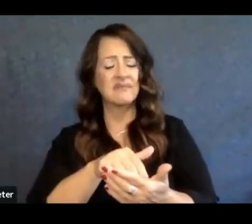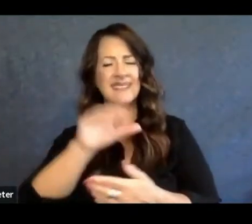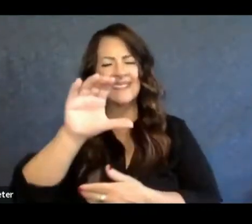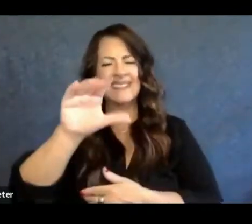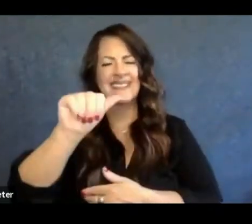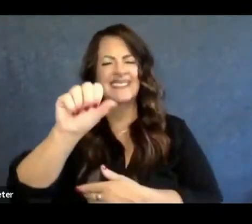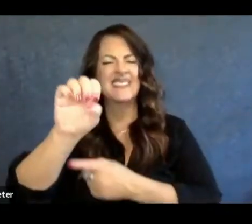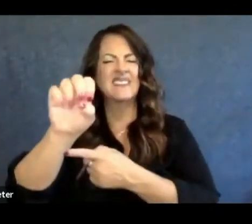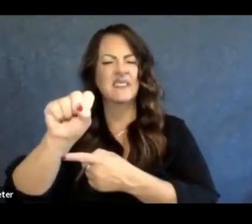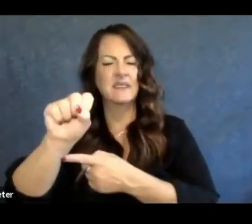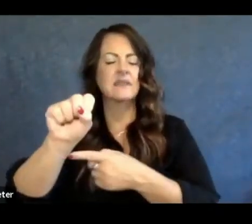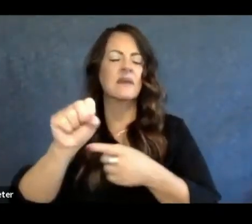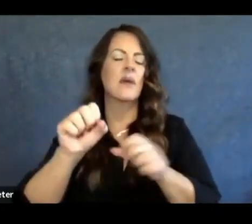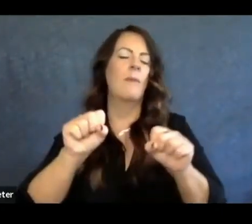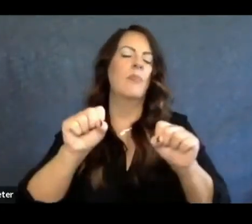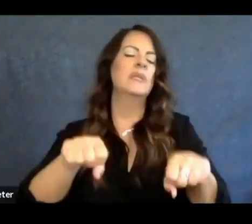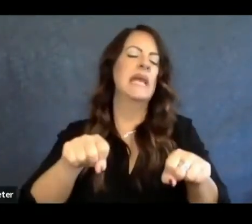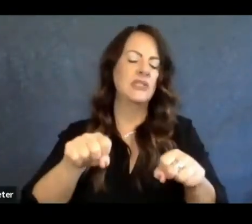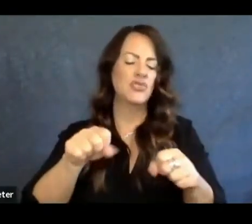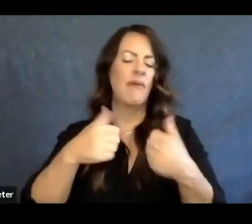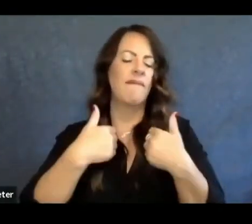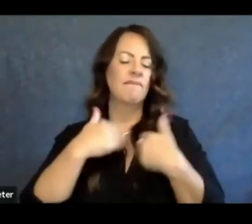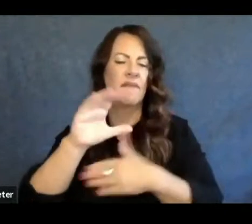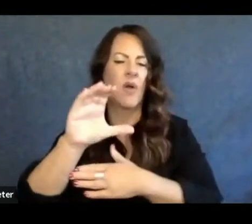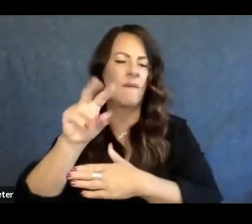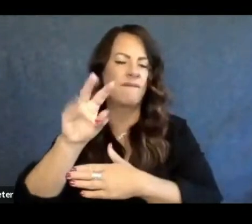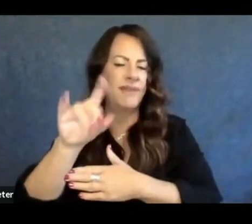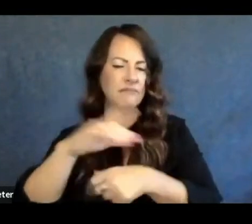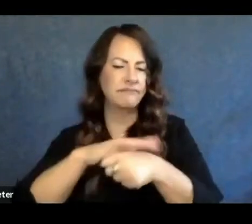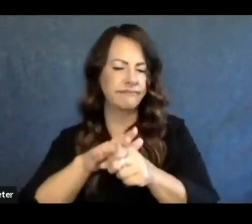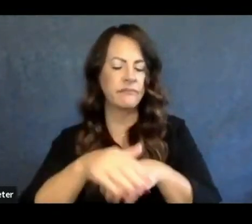cases, potential COVID cases, at a